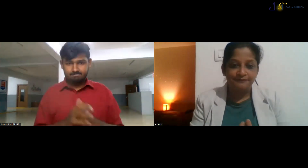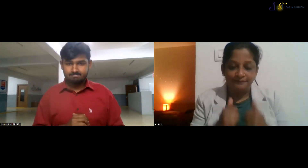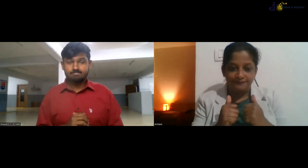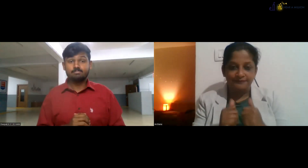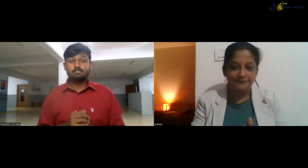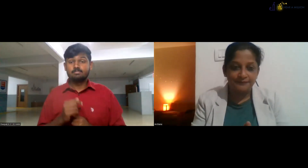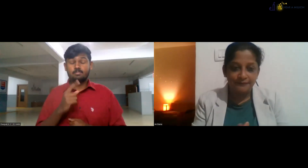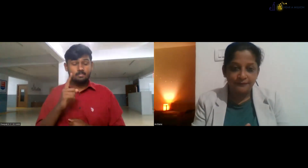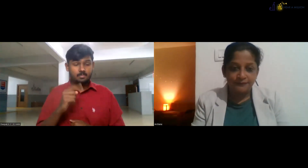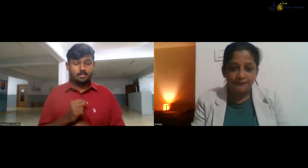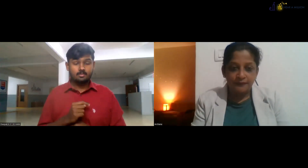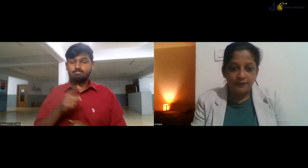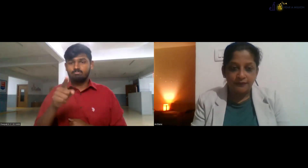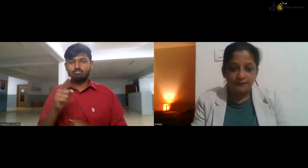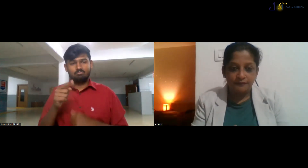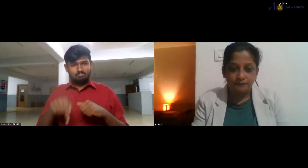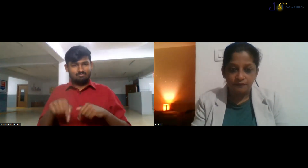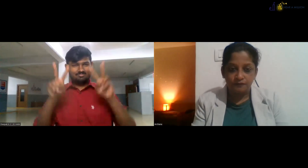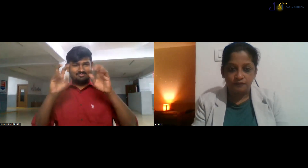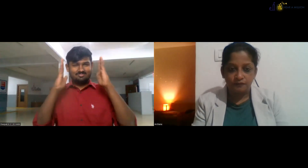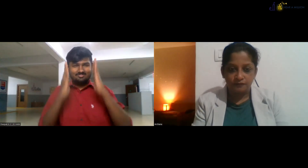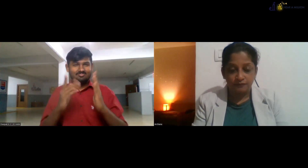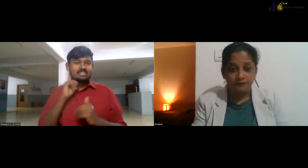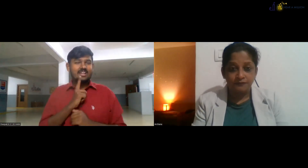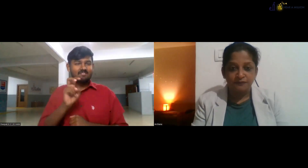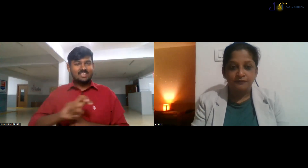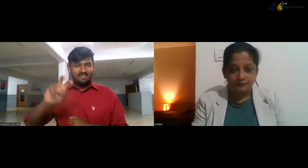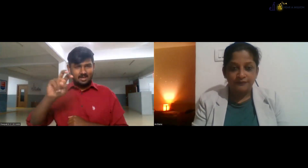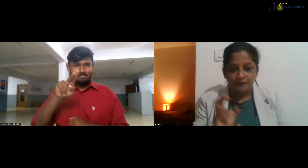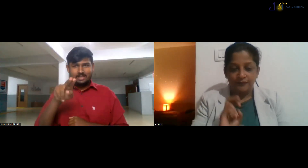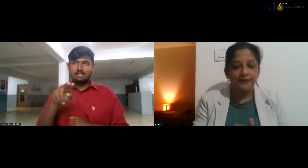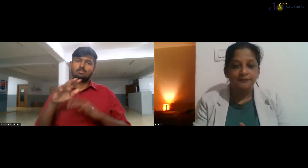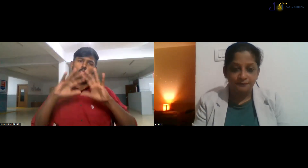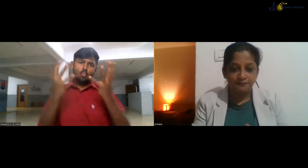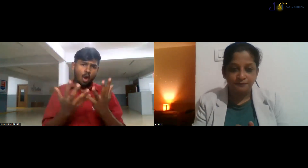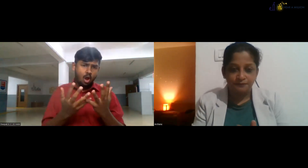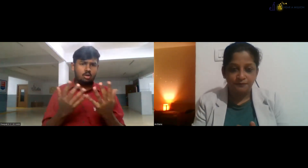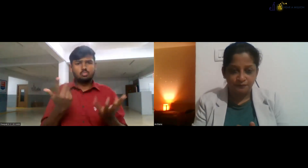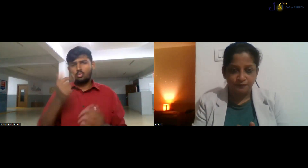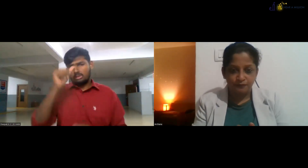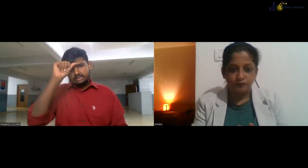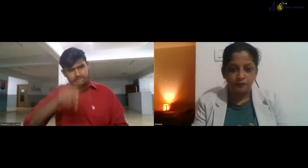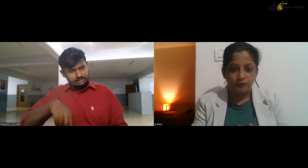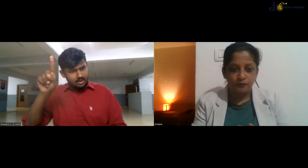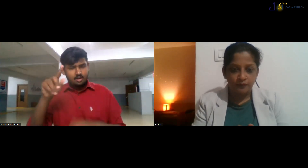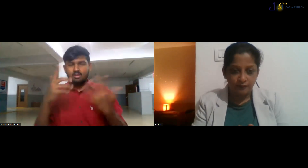I can see you clearly. Can you see me clearly? Yes, I can. Deepak here. So now we are focusing on the